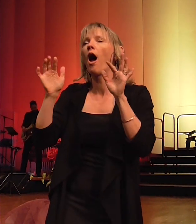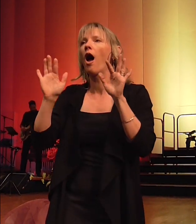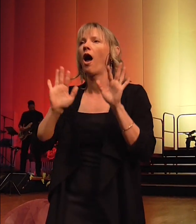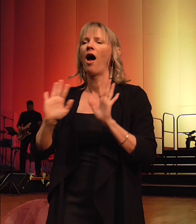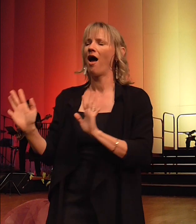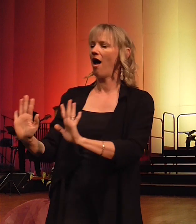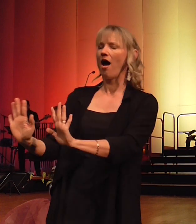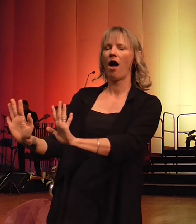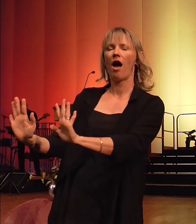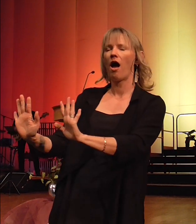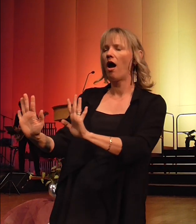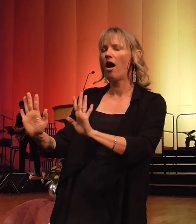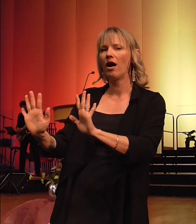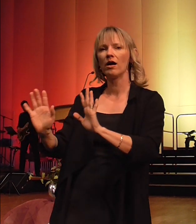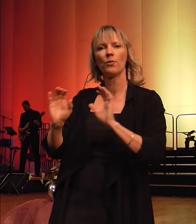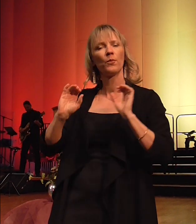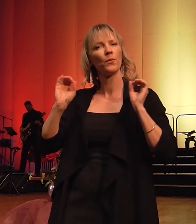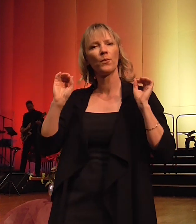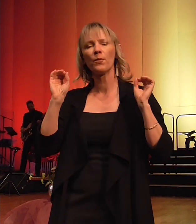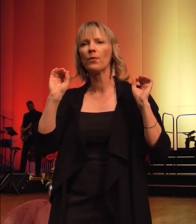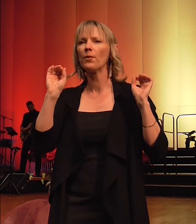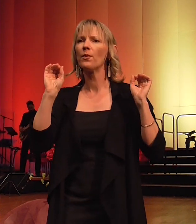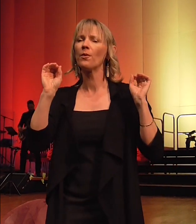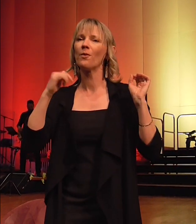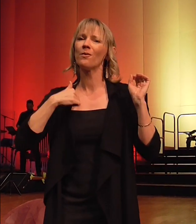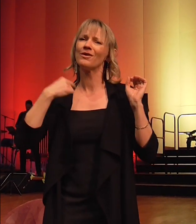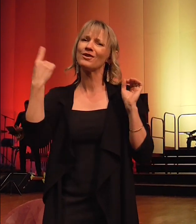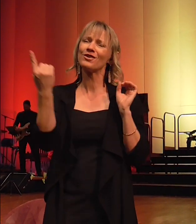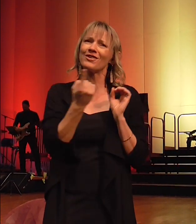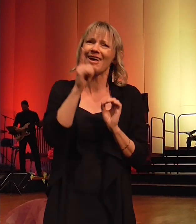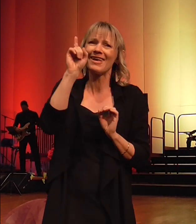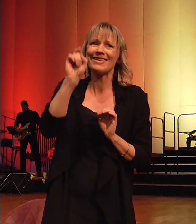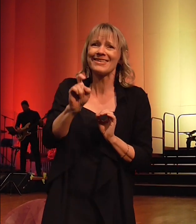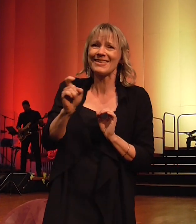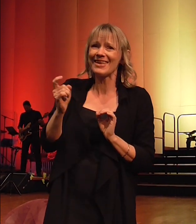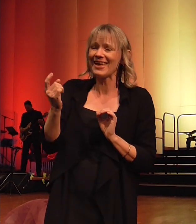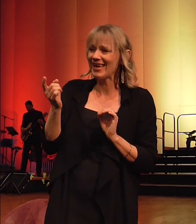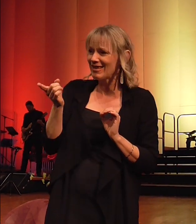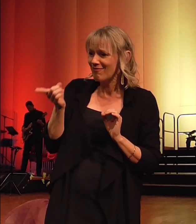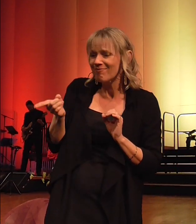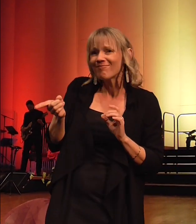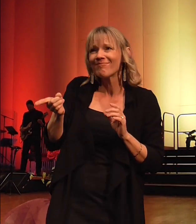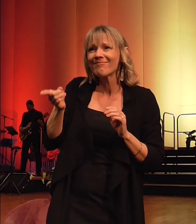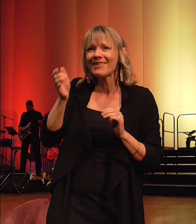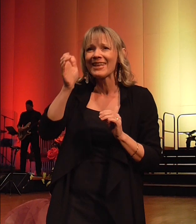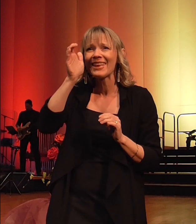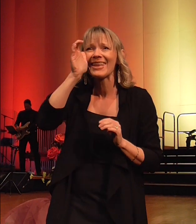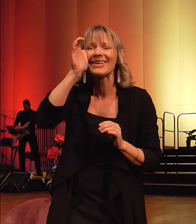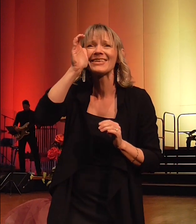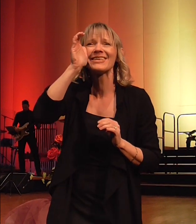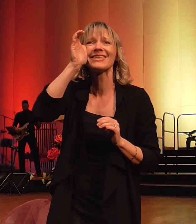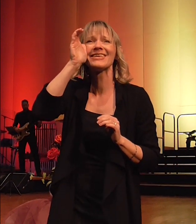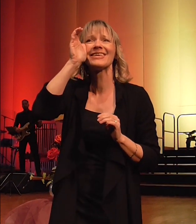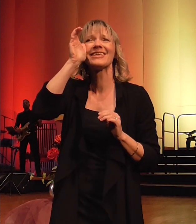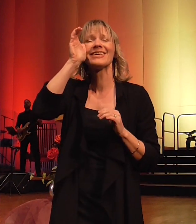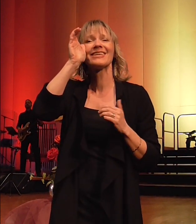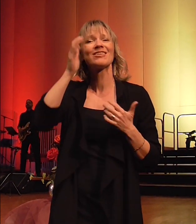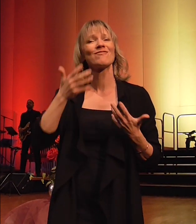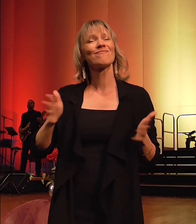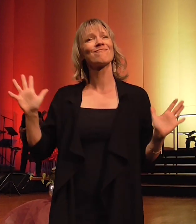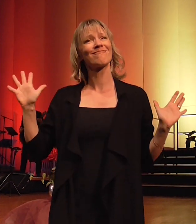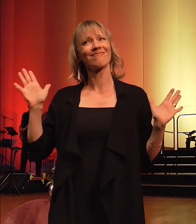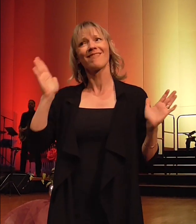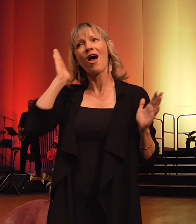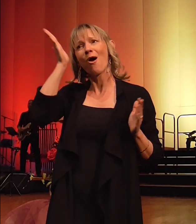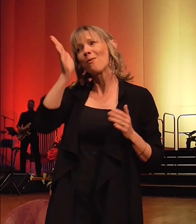my mind. I just need somebody to listen sometimes. I will